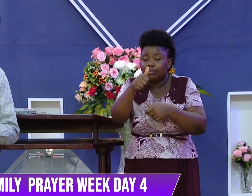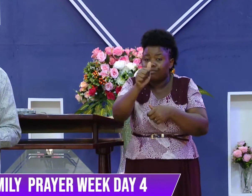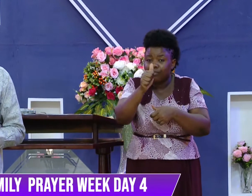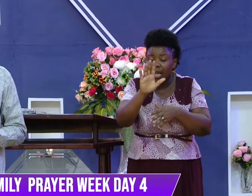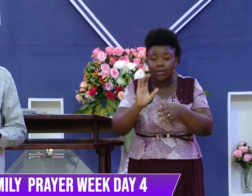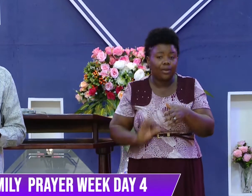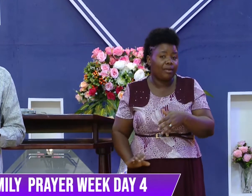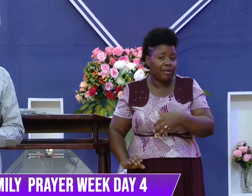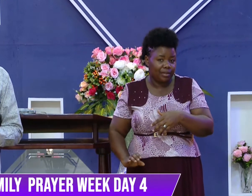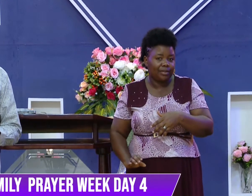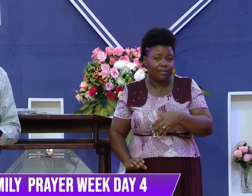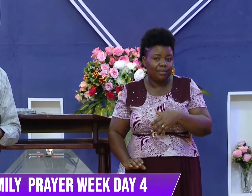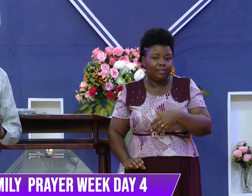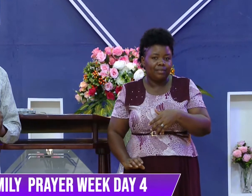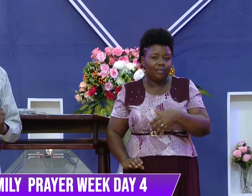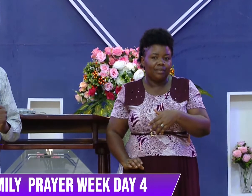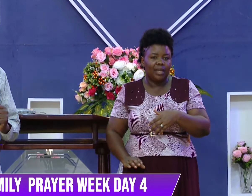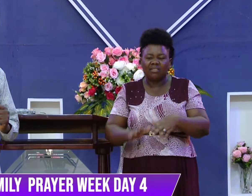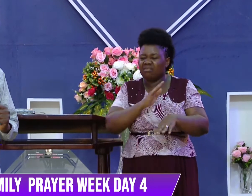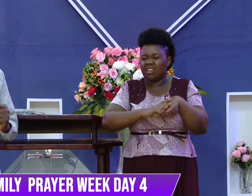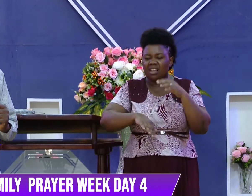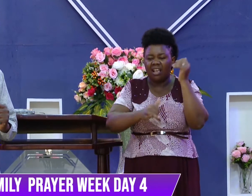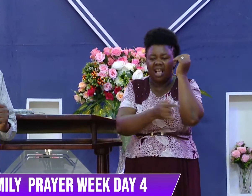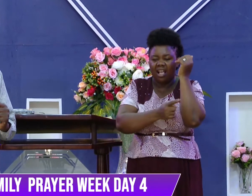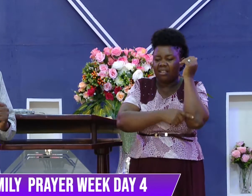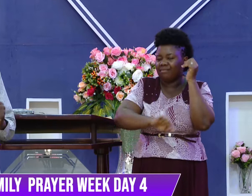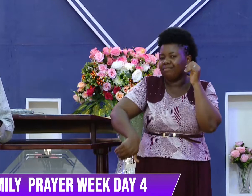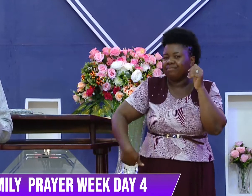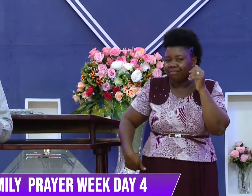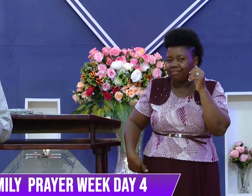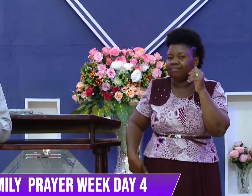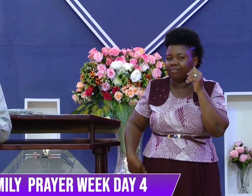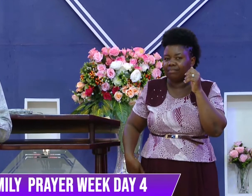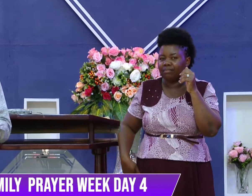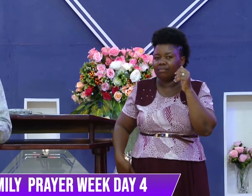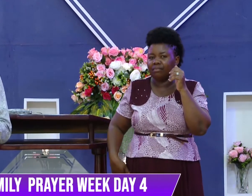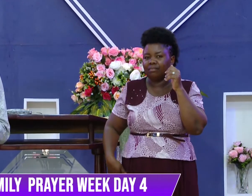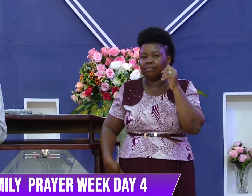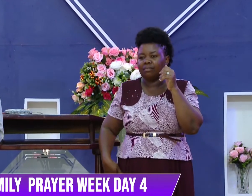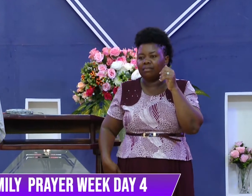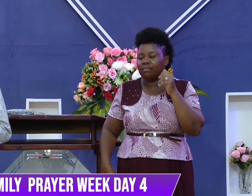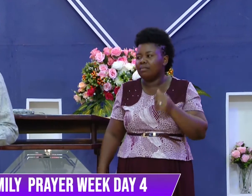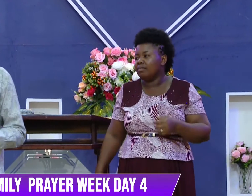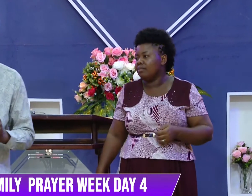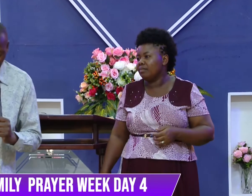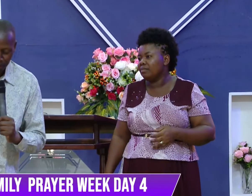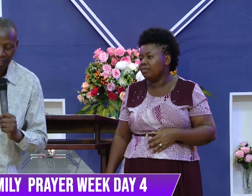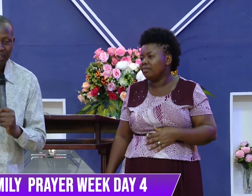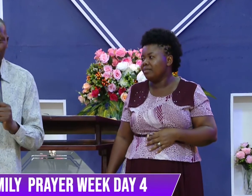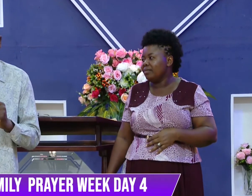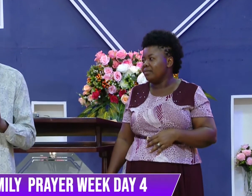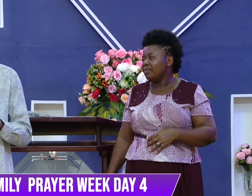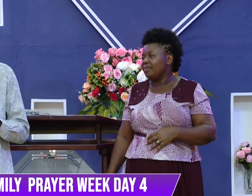your character, and you don't fall into fornication and adultery. Gumaniti, the little rose and I want to say,